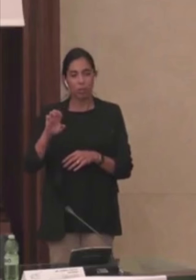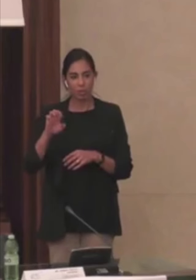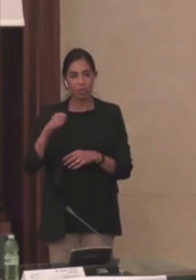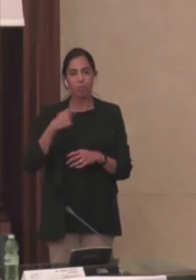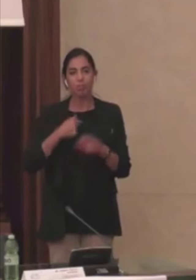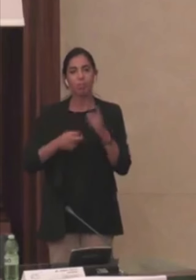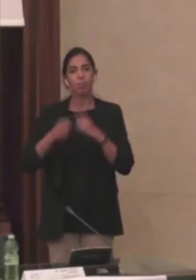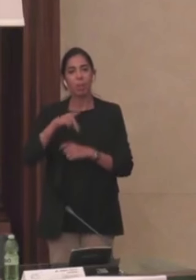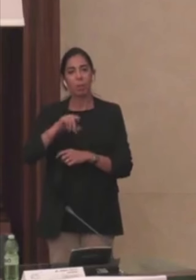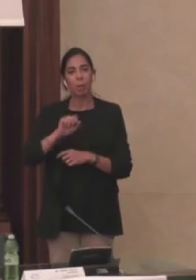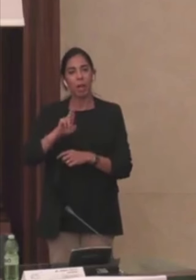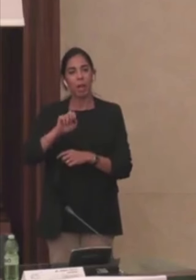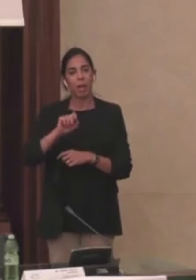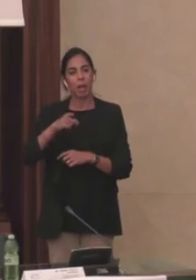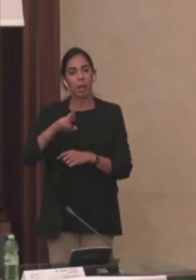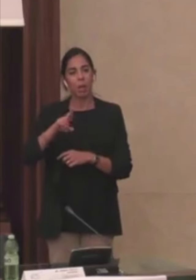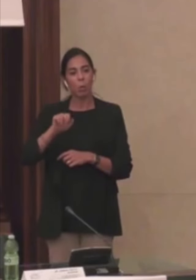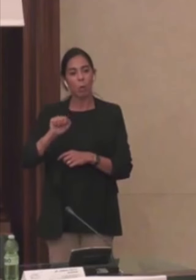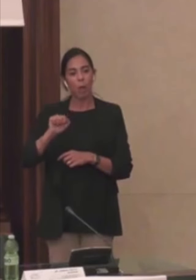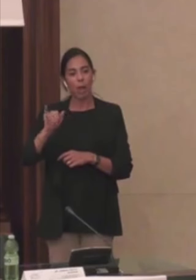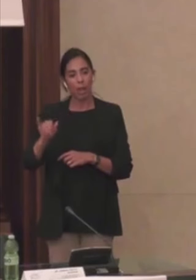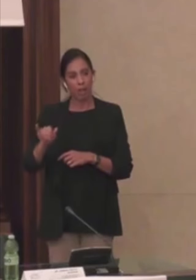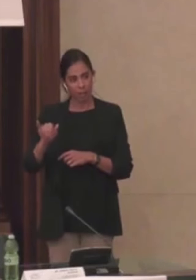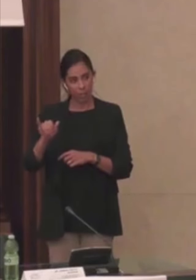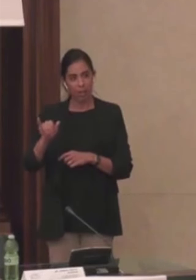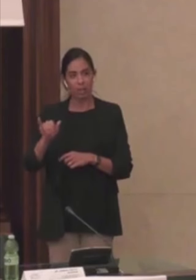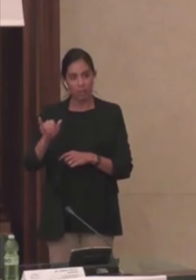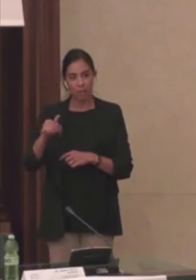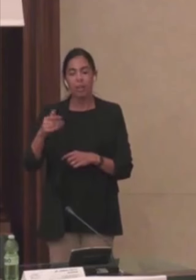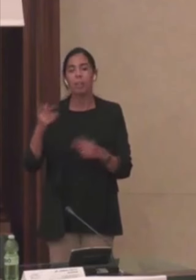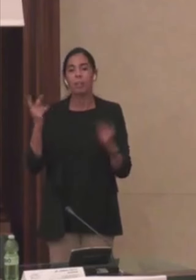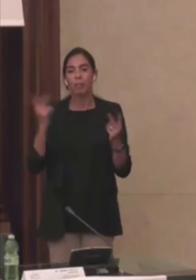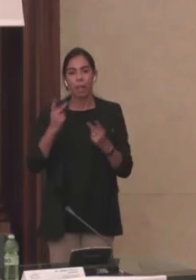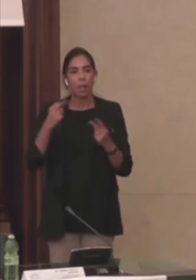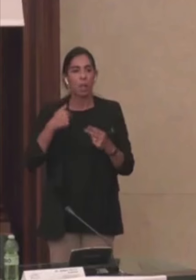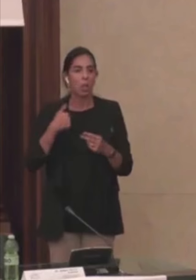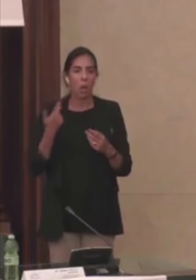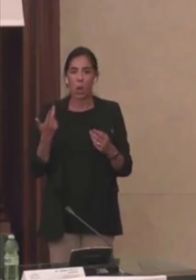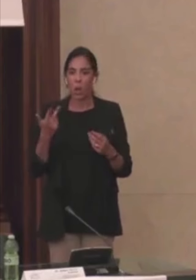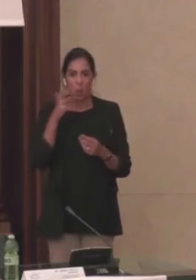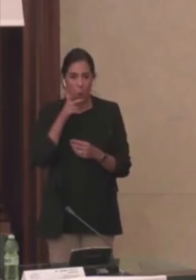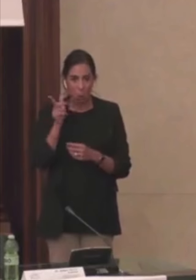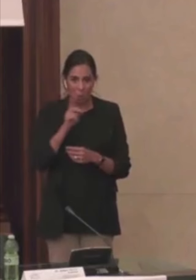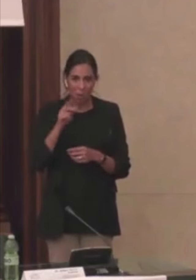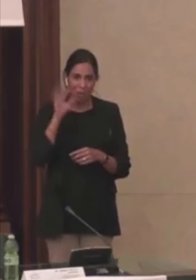Italiano. So I will speak in español.